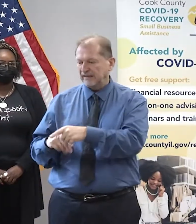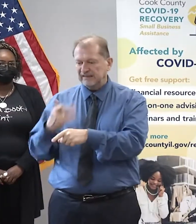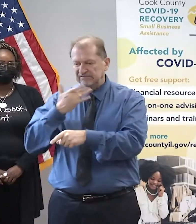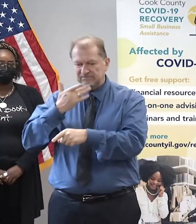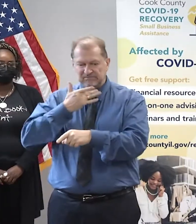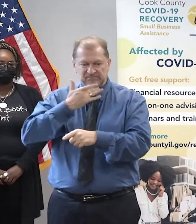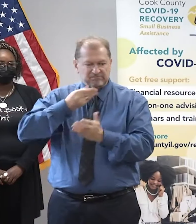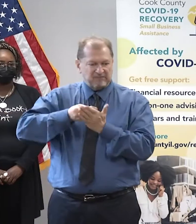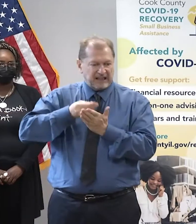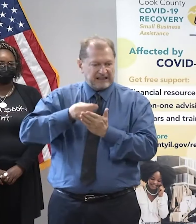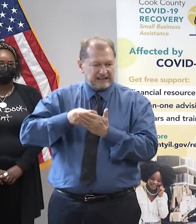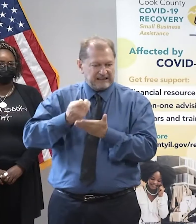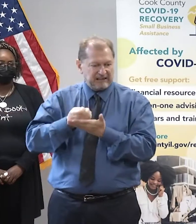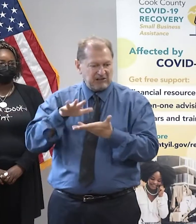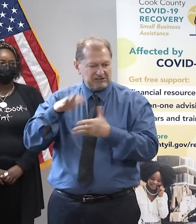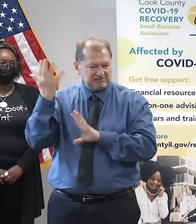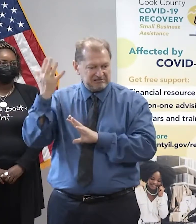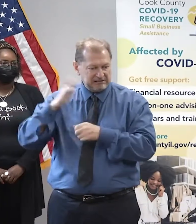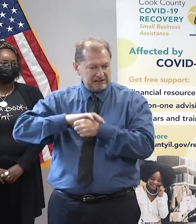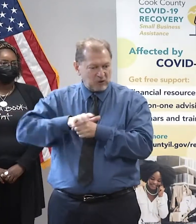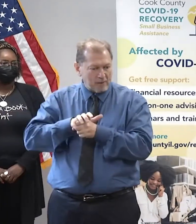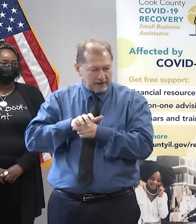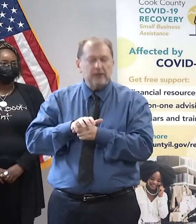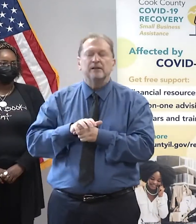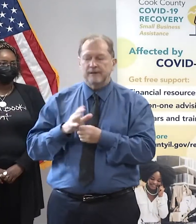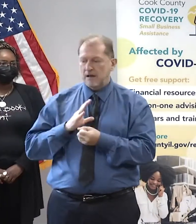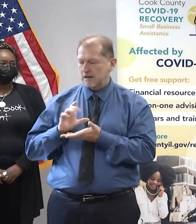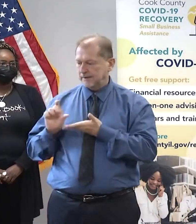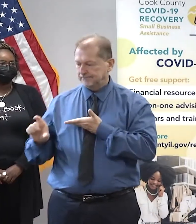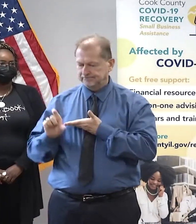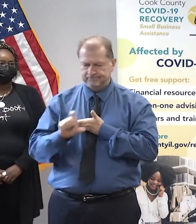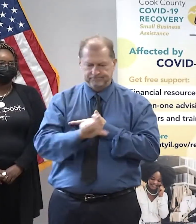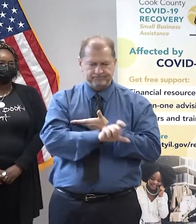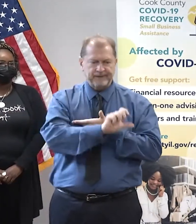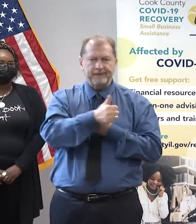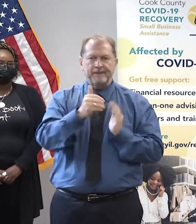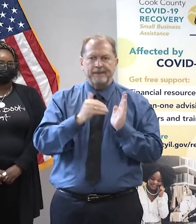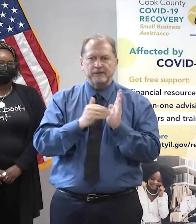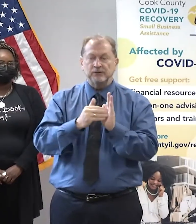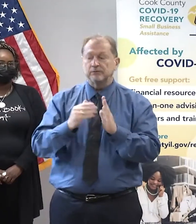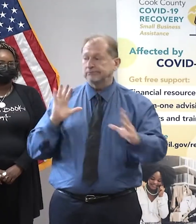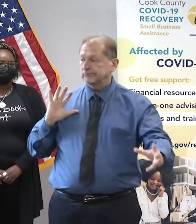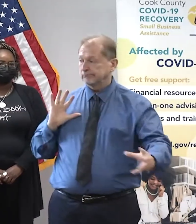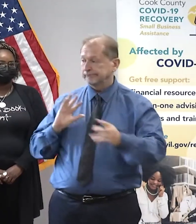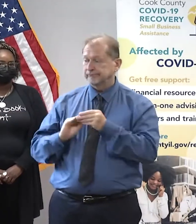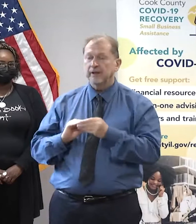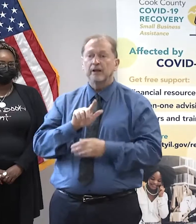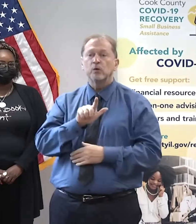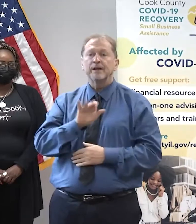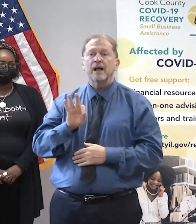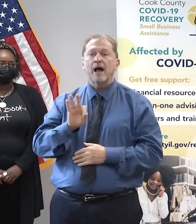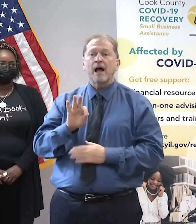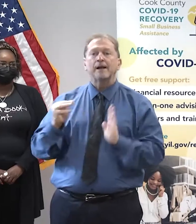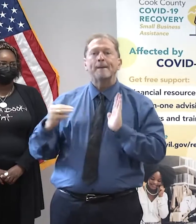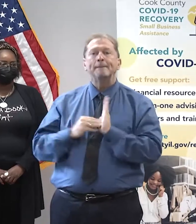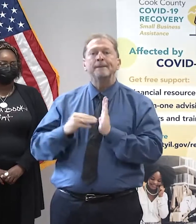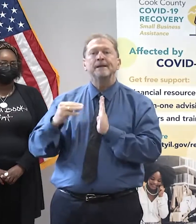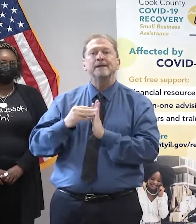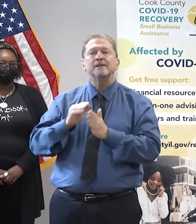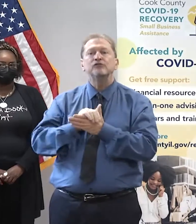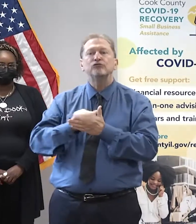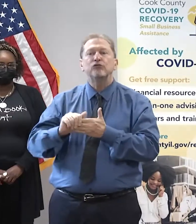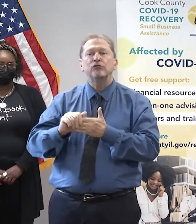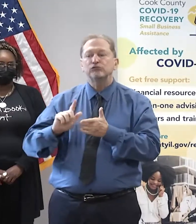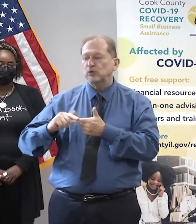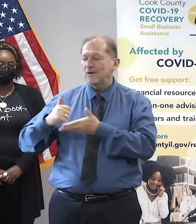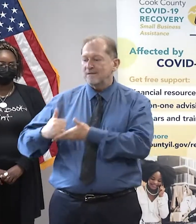result of the pandemic. We're able to invest $29 million to support small businesses impacted by